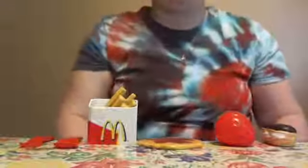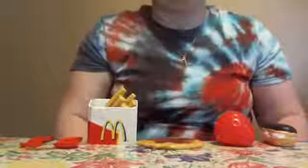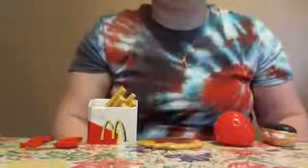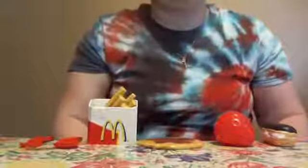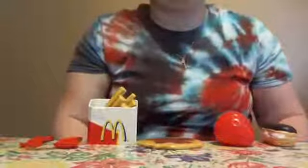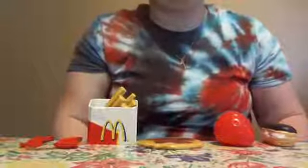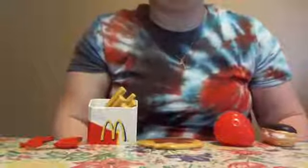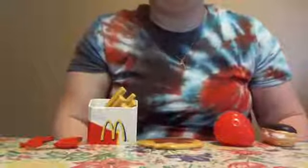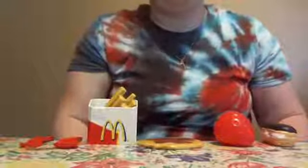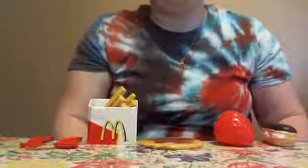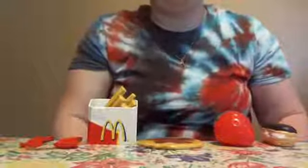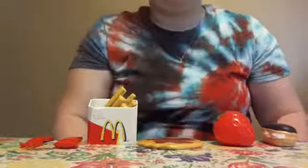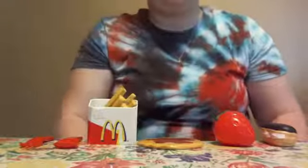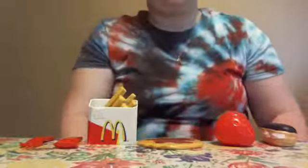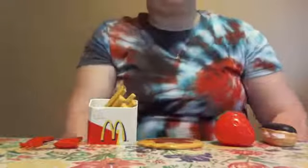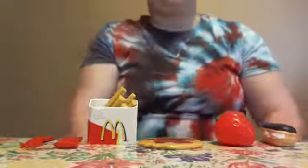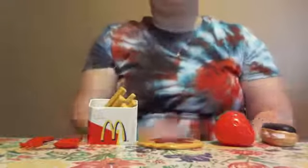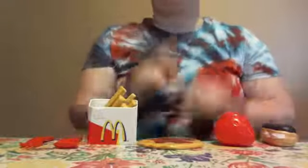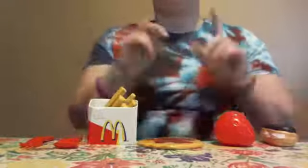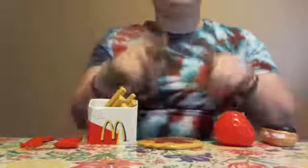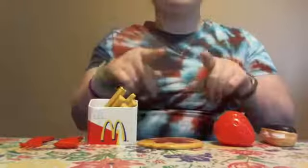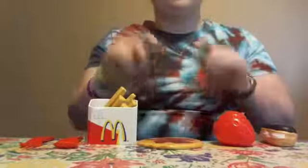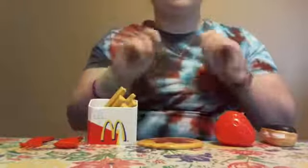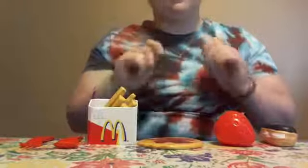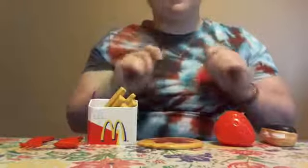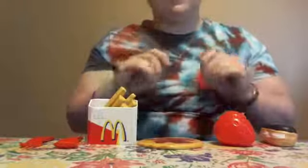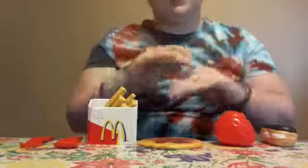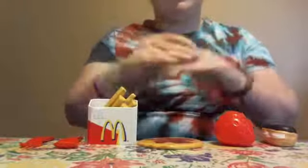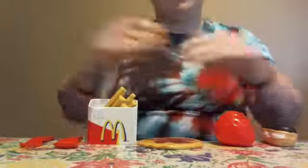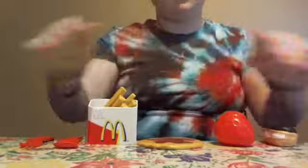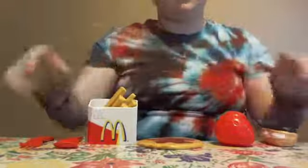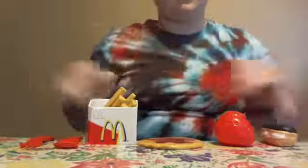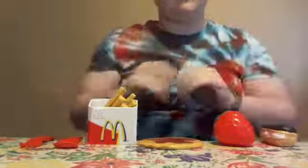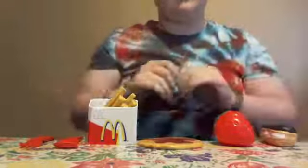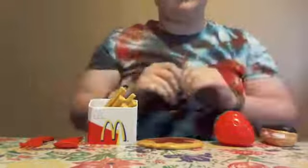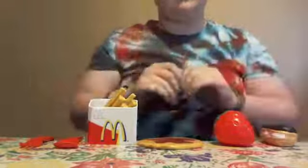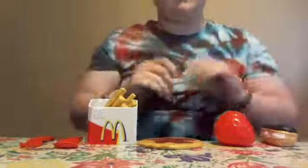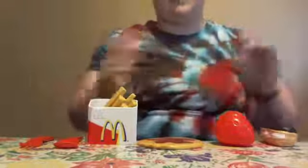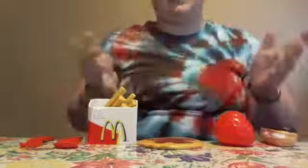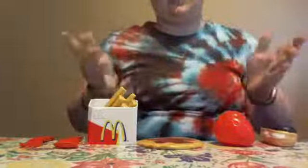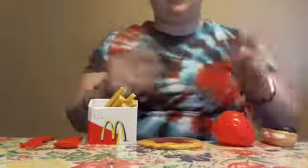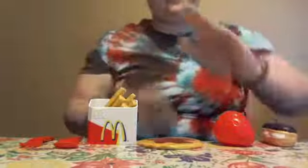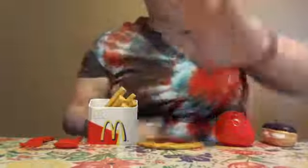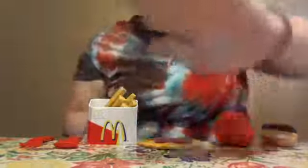I'm going to cover the camera for a second, and I want you at home to guess which one of these I took away.